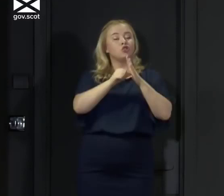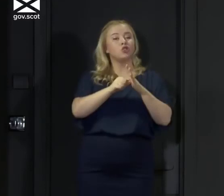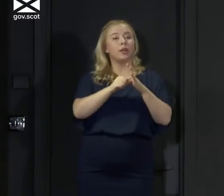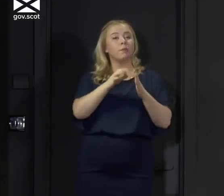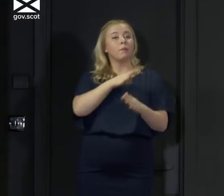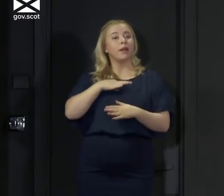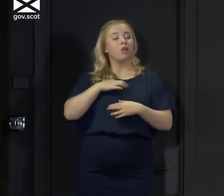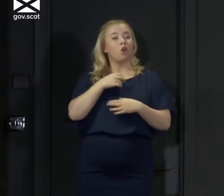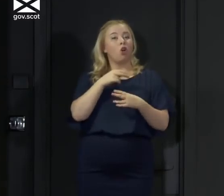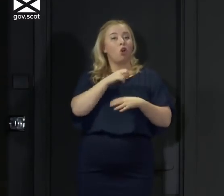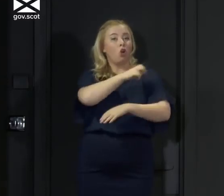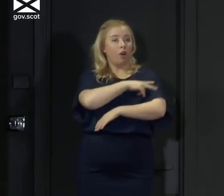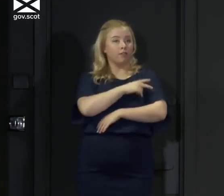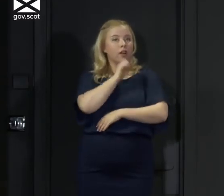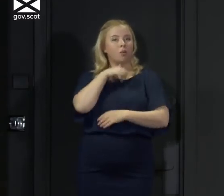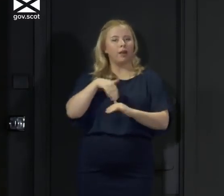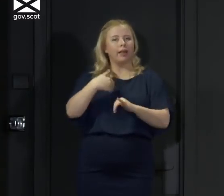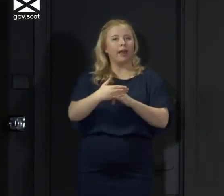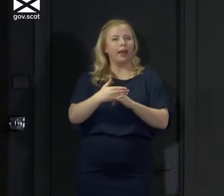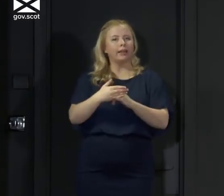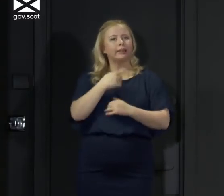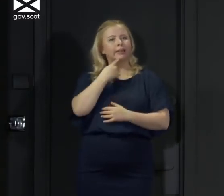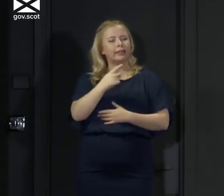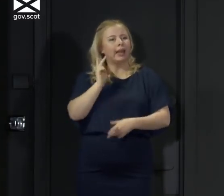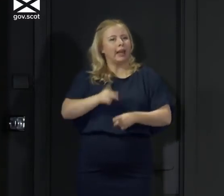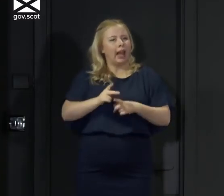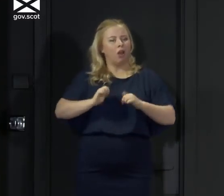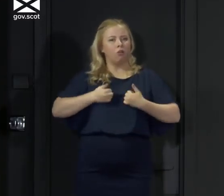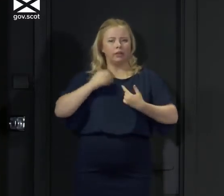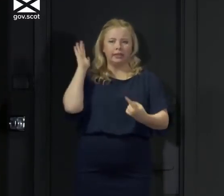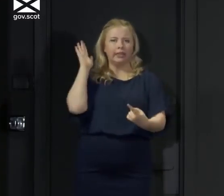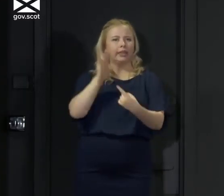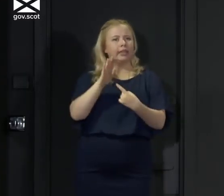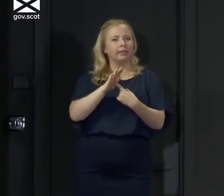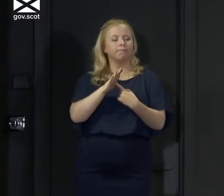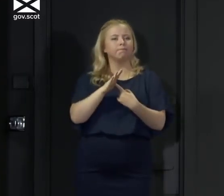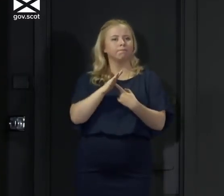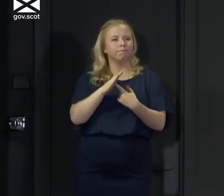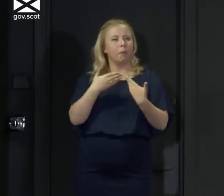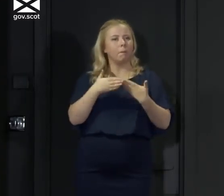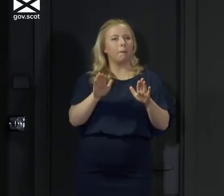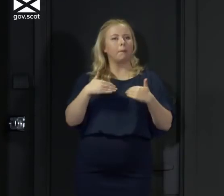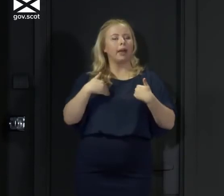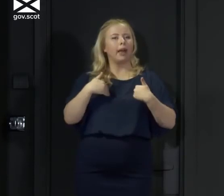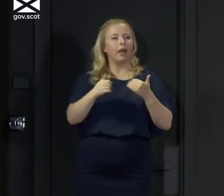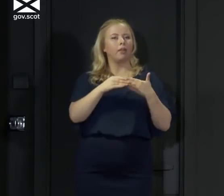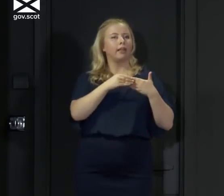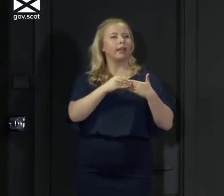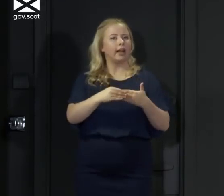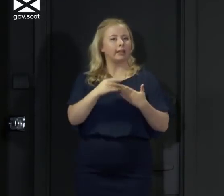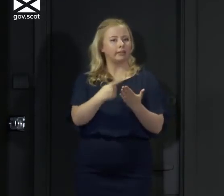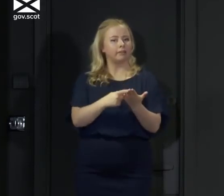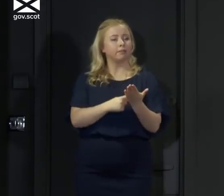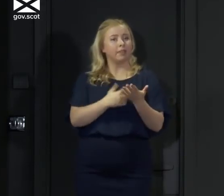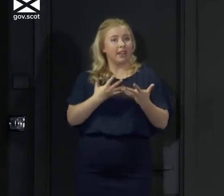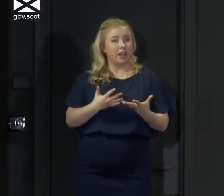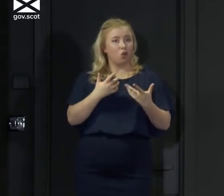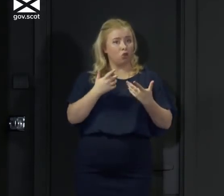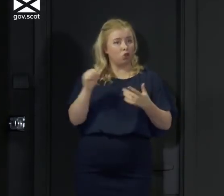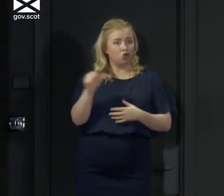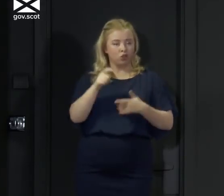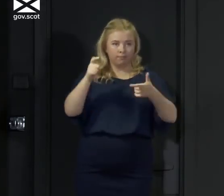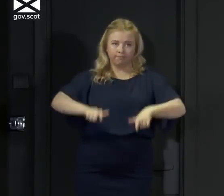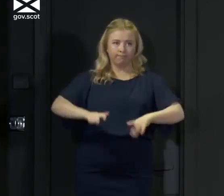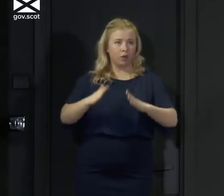by emphasising once again our key and very important public health guidance. Right now, you should still be staying